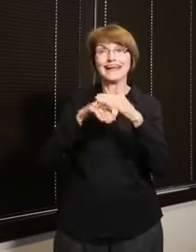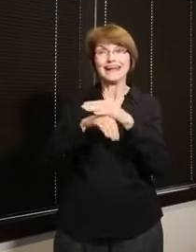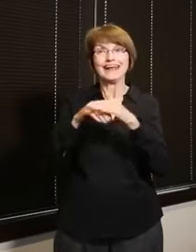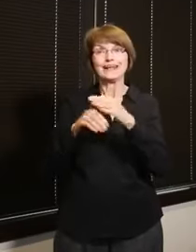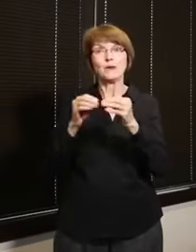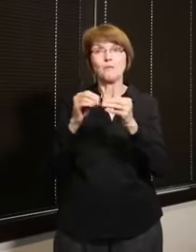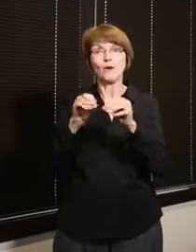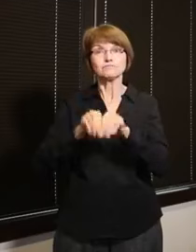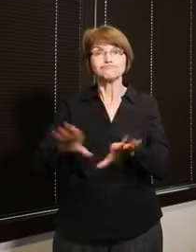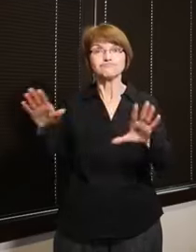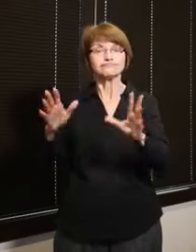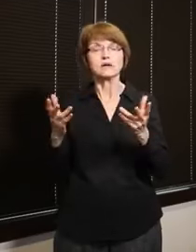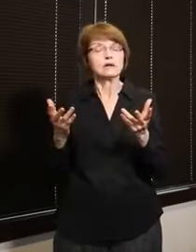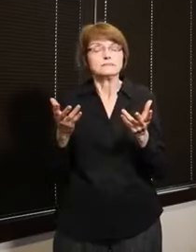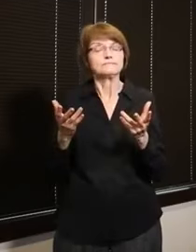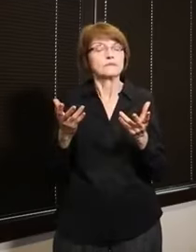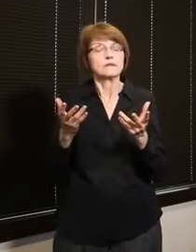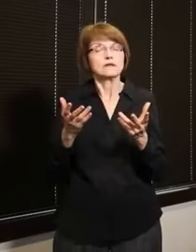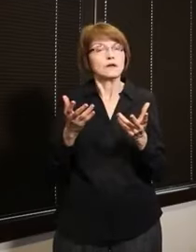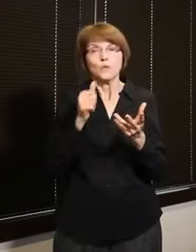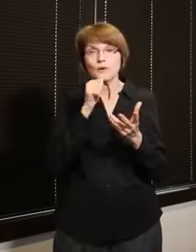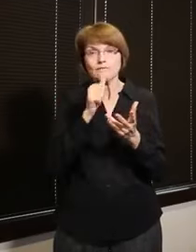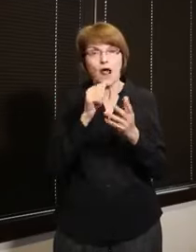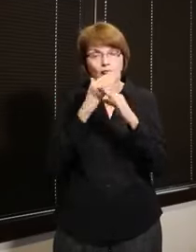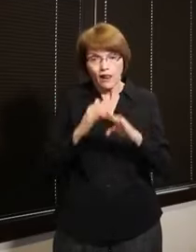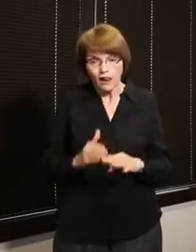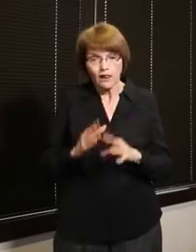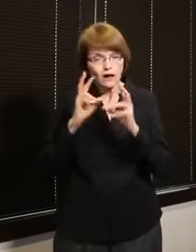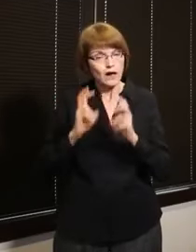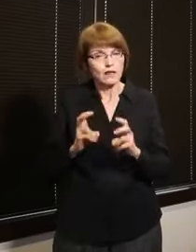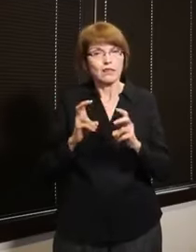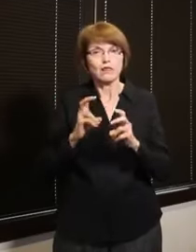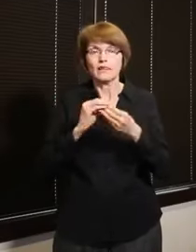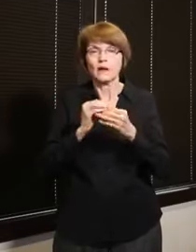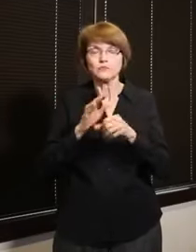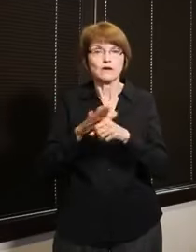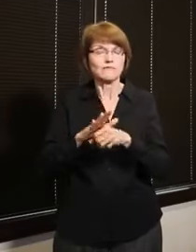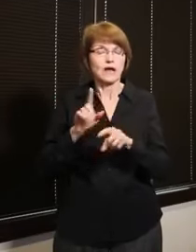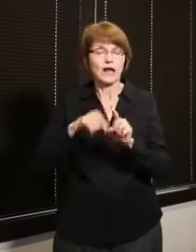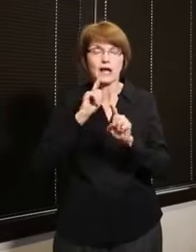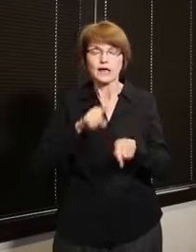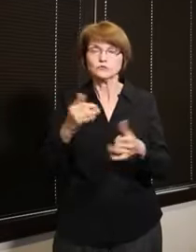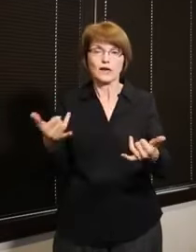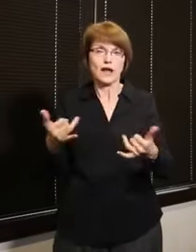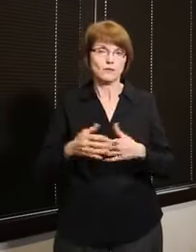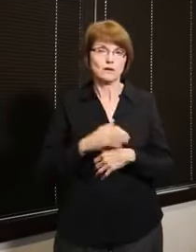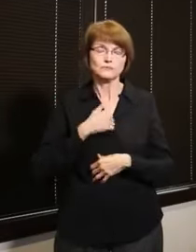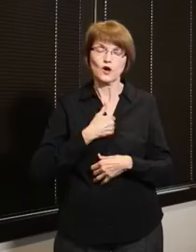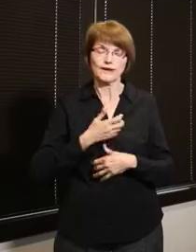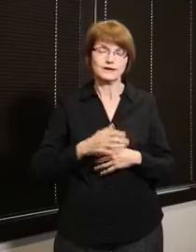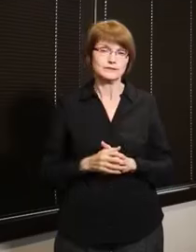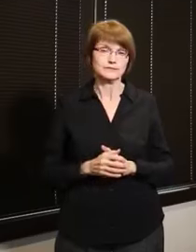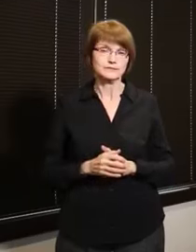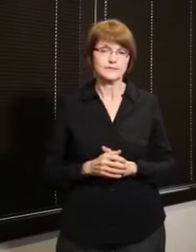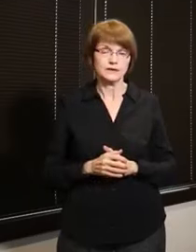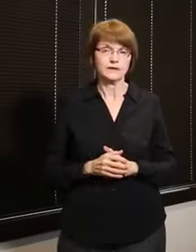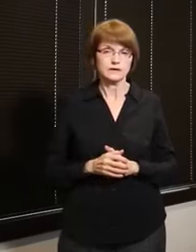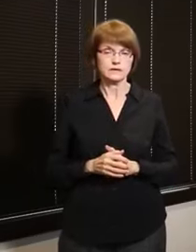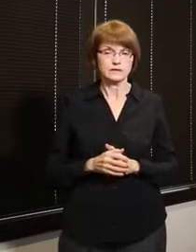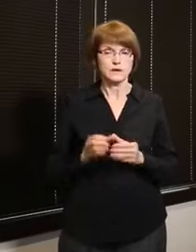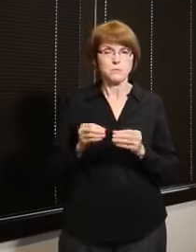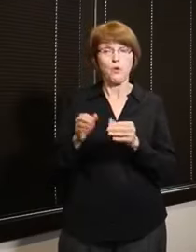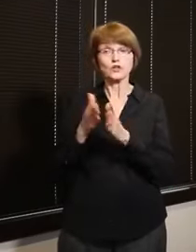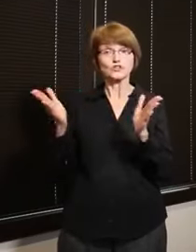there. So I really can't answer that right now. Sorry. More generally,